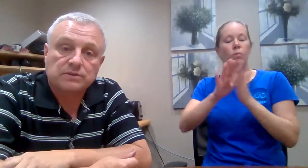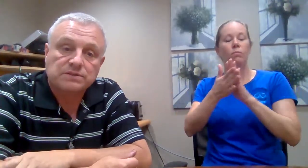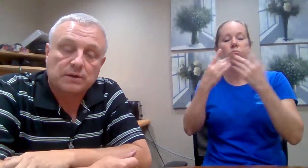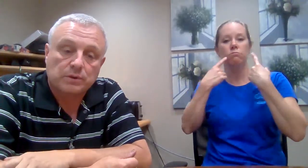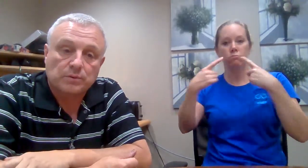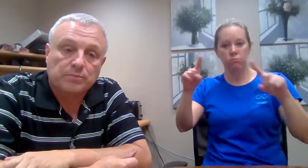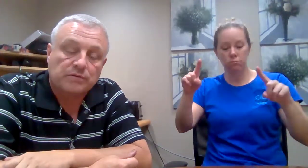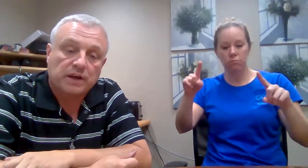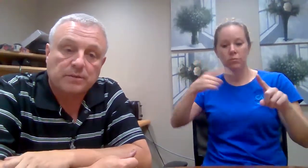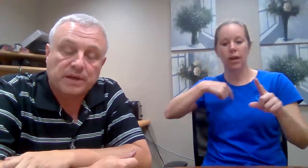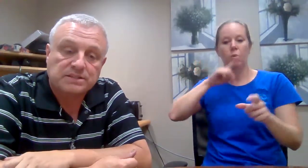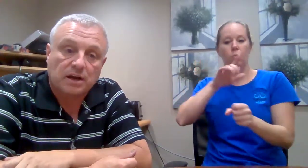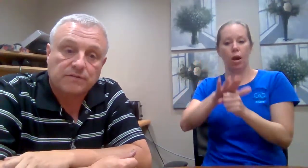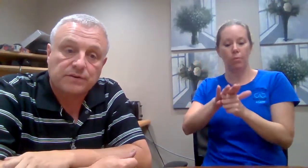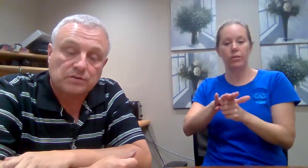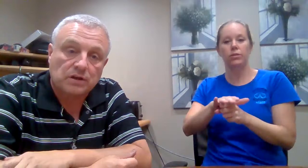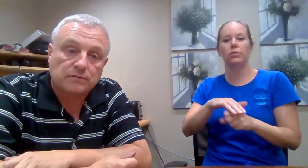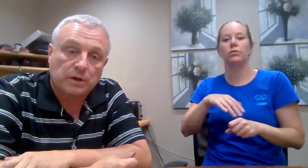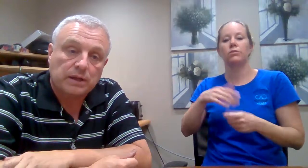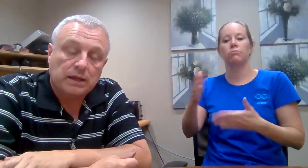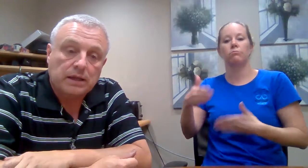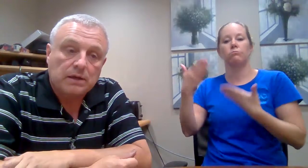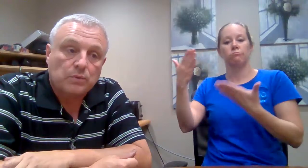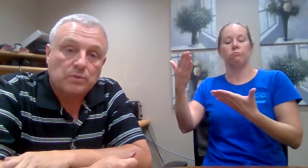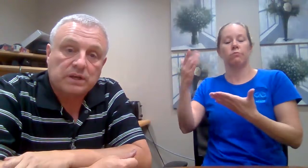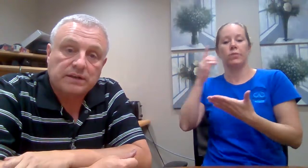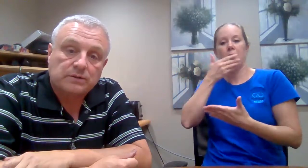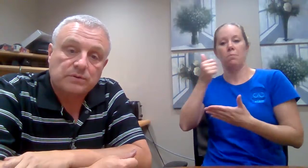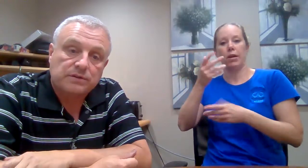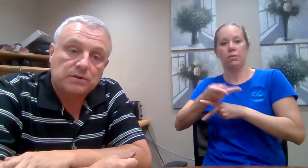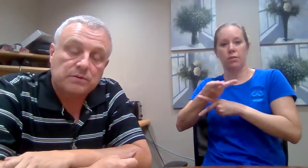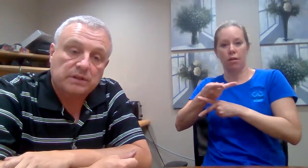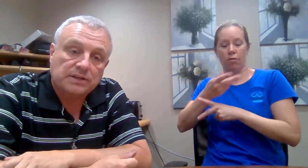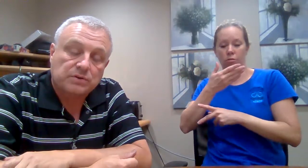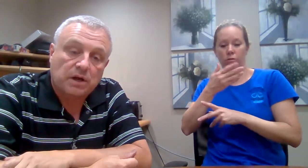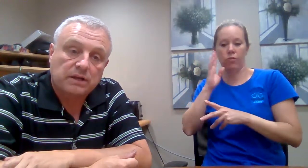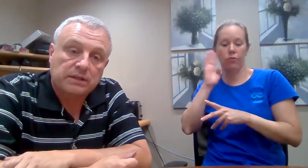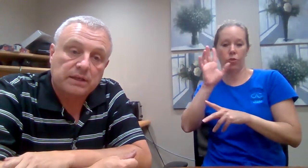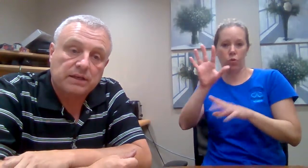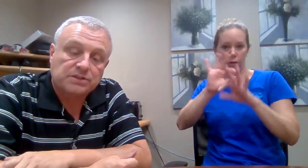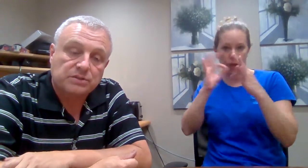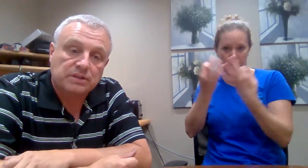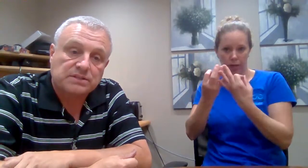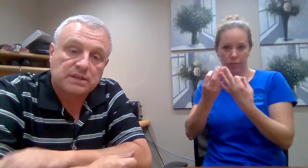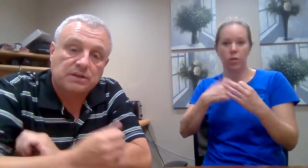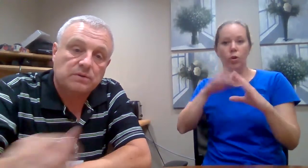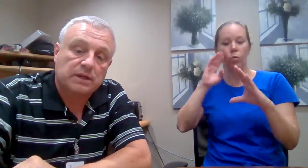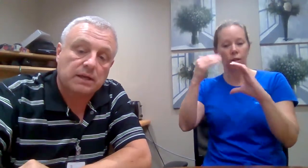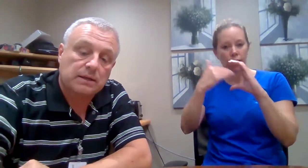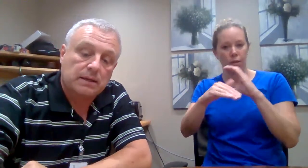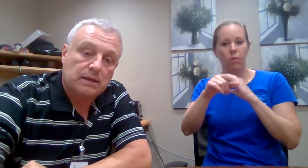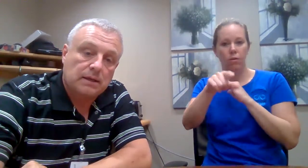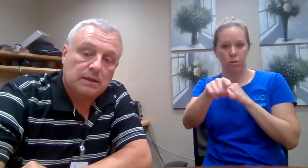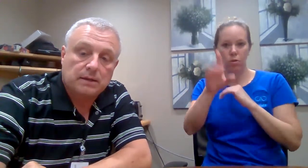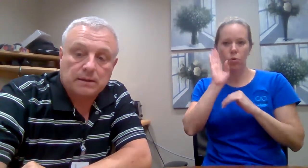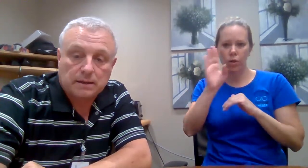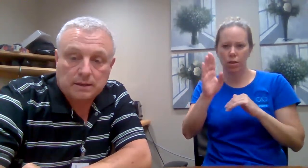vow to you is that we will provide the best care for your loved one. We will connect with you electronically, and as Shirley said, you